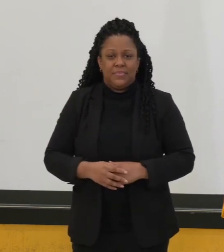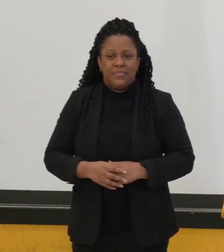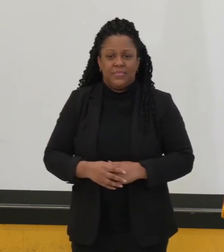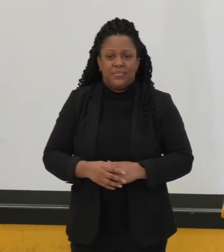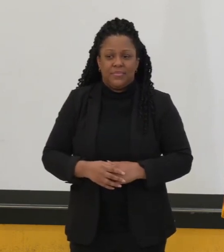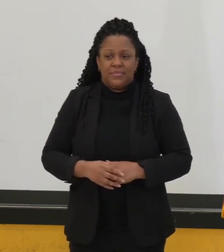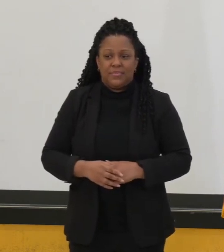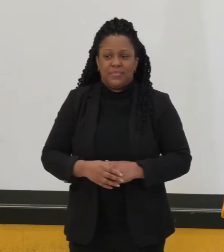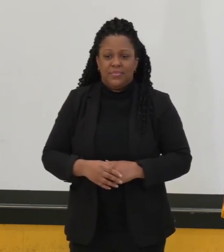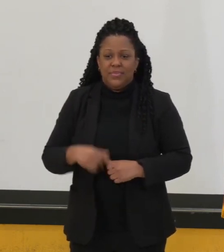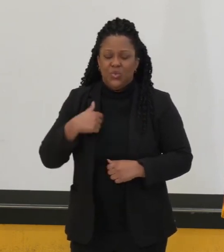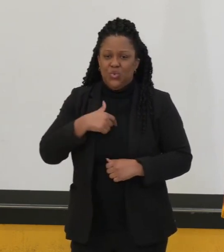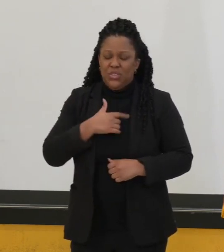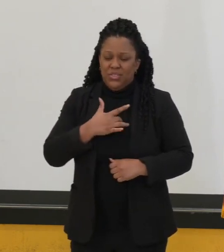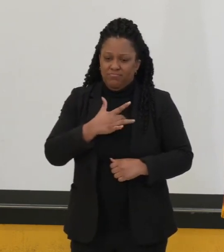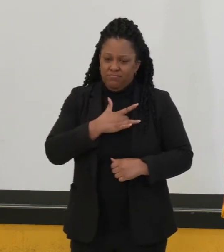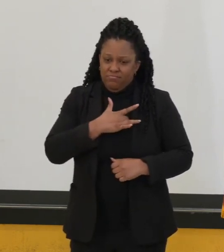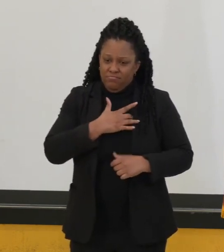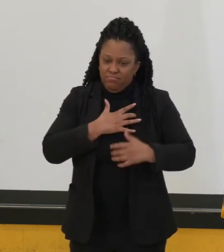what happened yesterday.